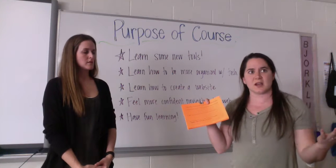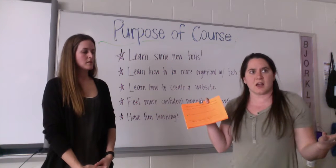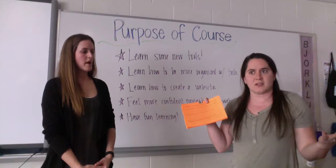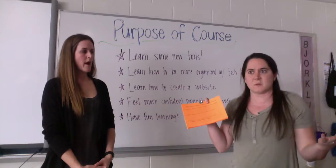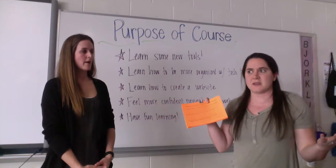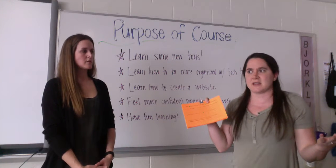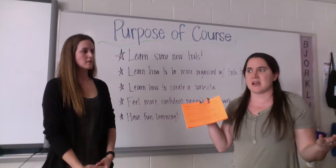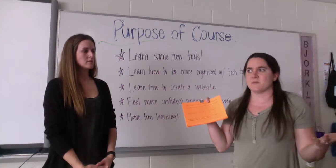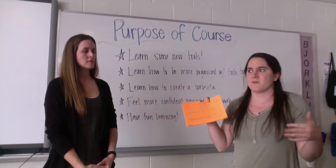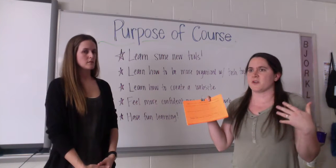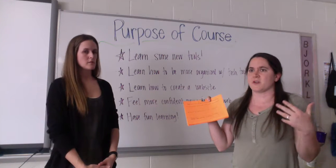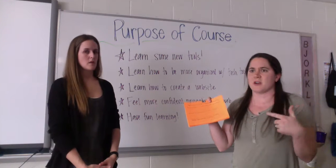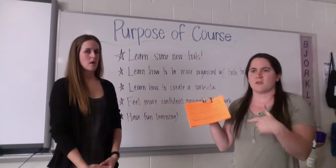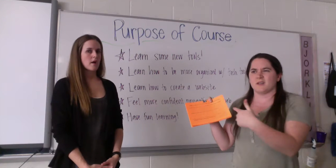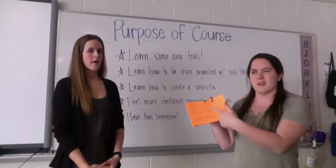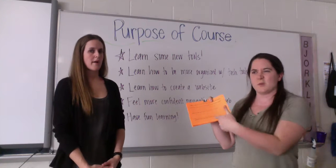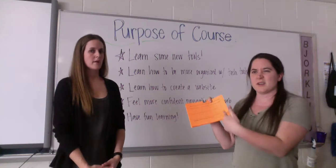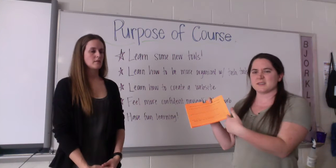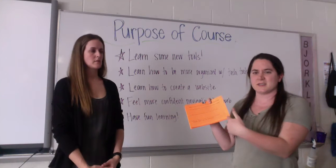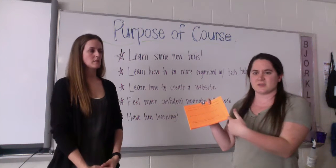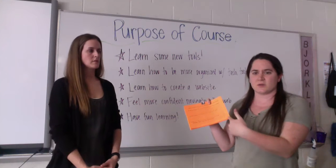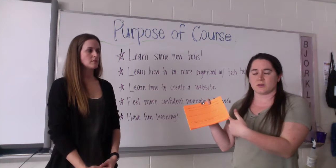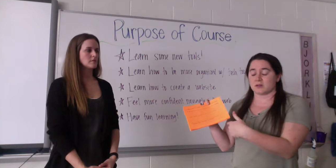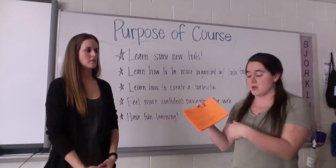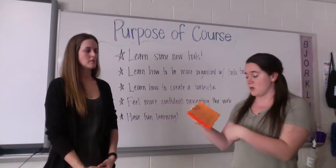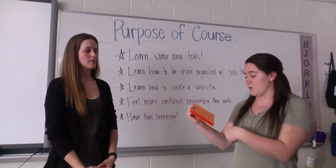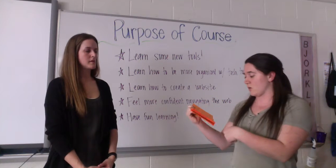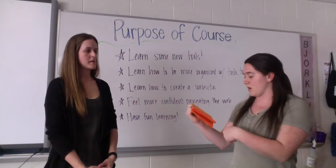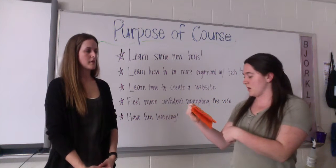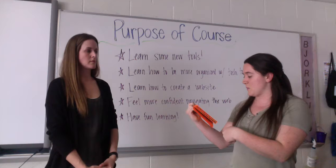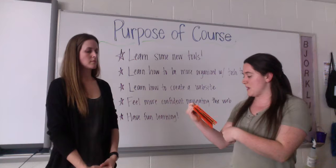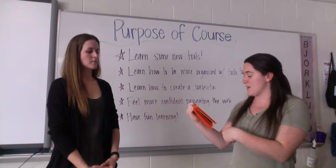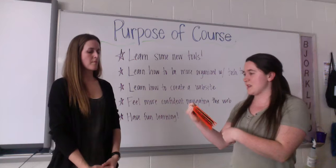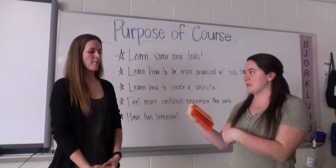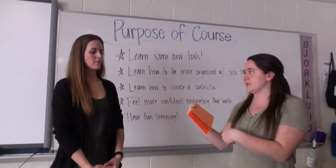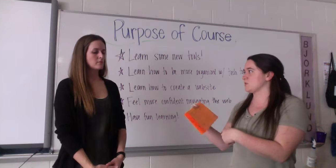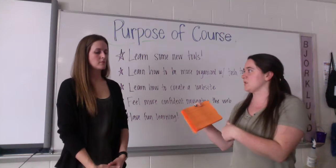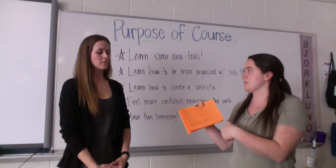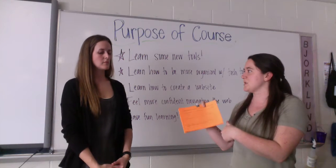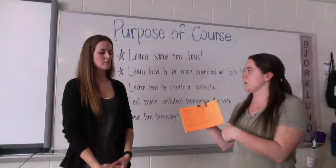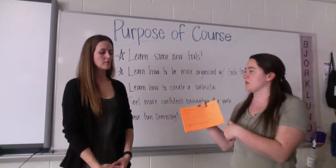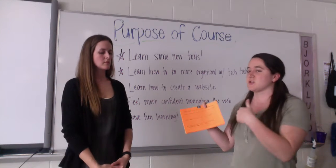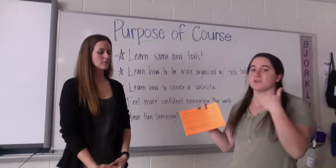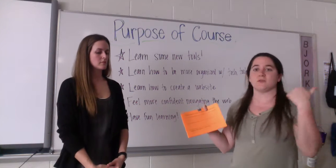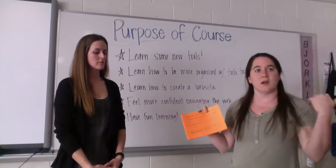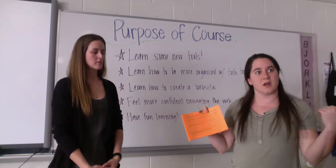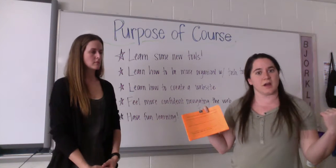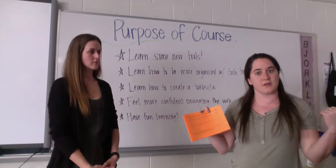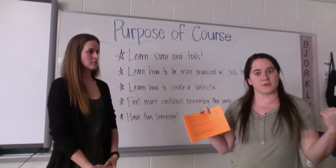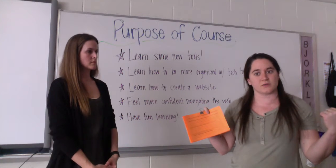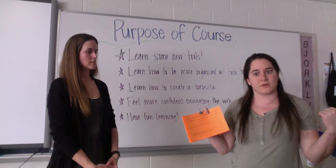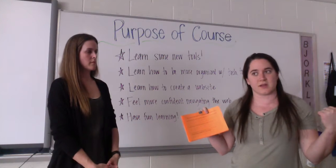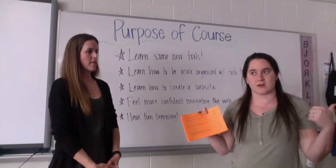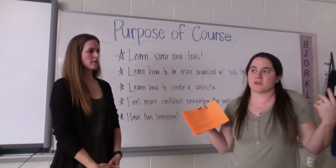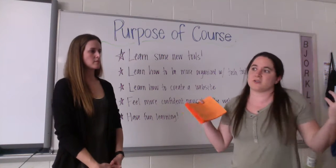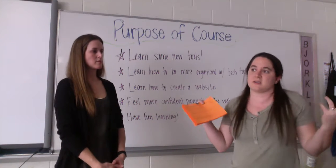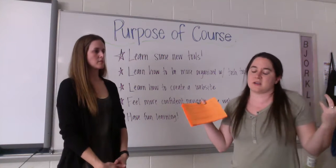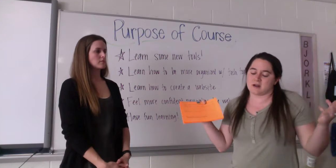I'll spend time figuring out what is this tool? Or maybe it's really similar to another tool that you're interested in. I